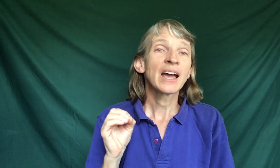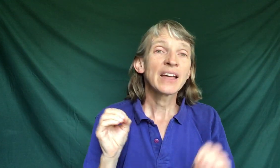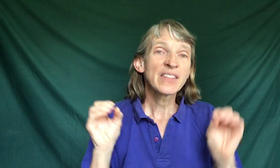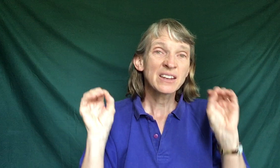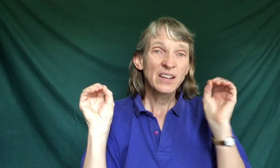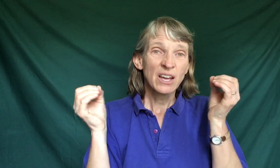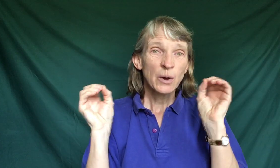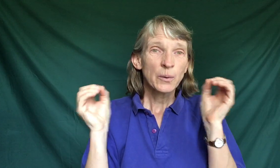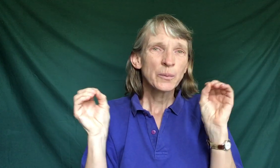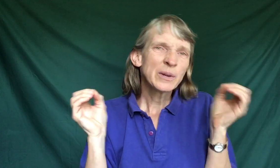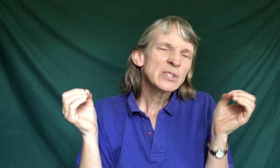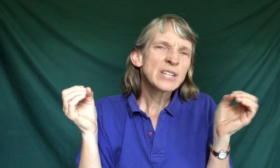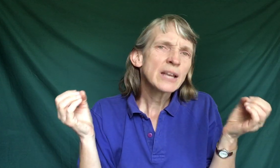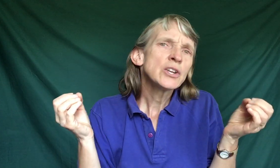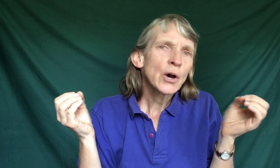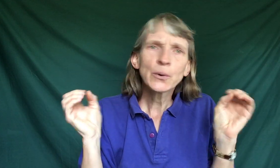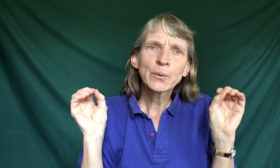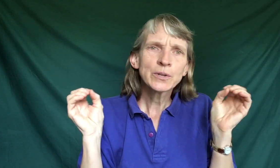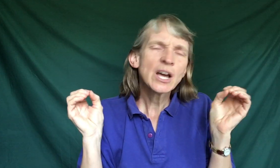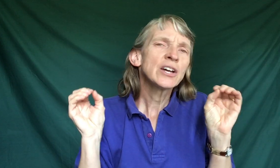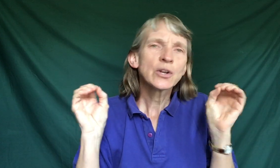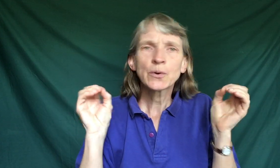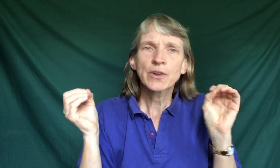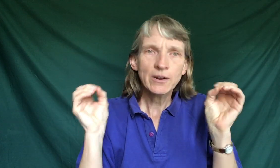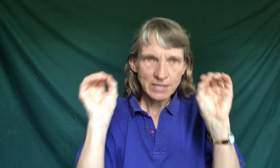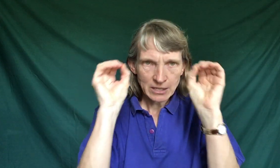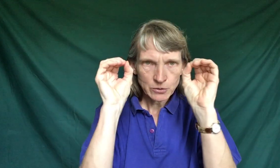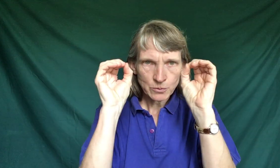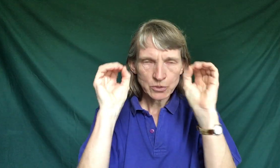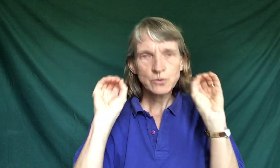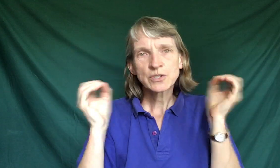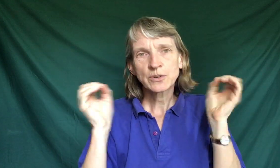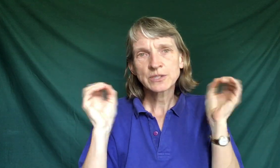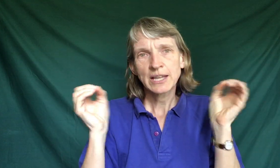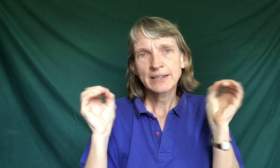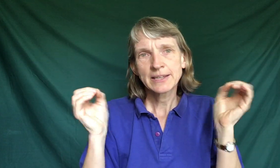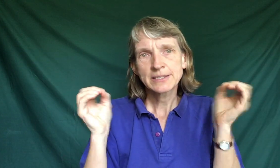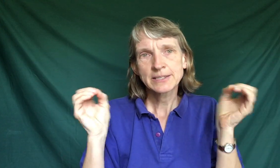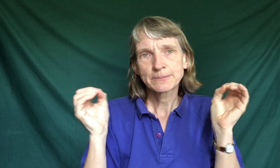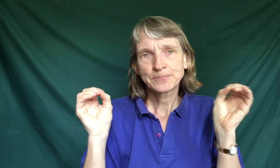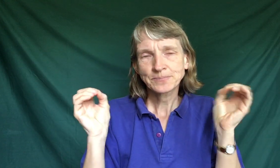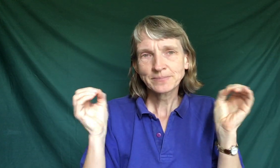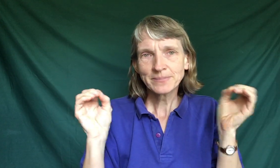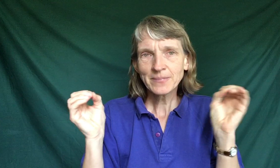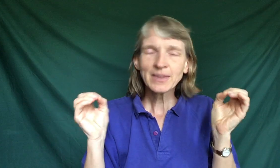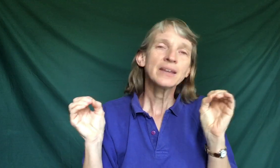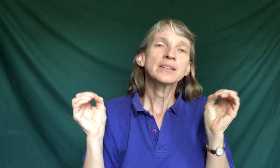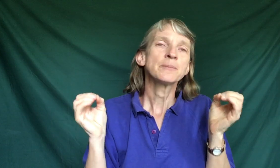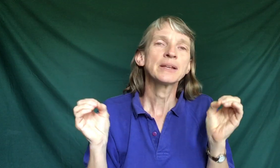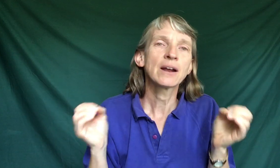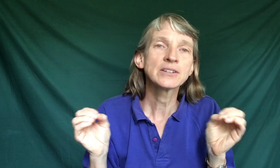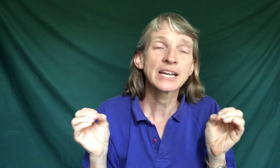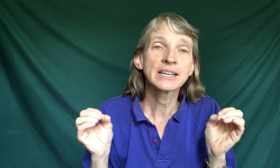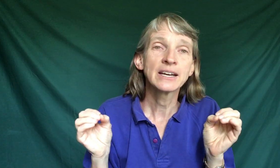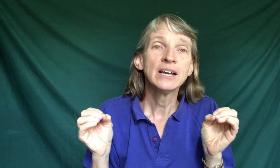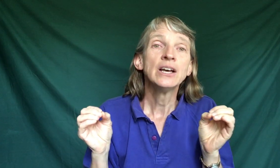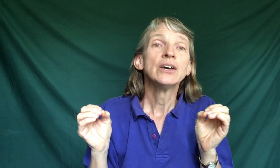And then when you say no, none, or there aren't any, you do it with two zeros like this to mean there aren't any.